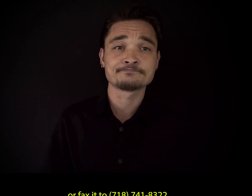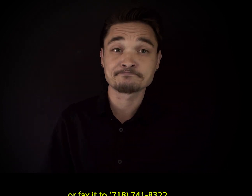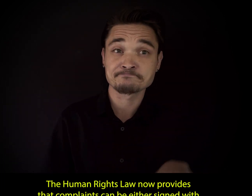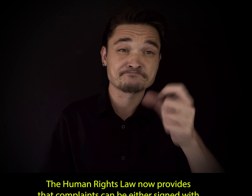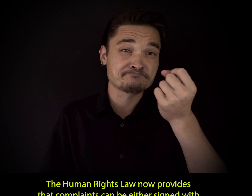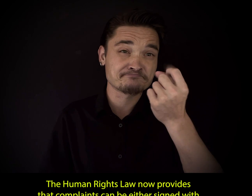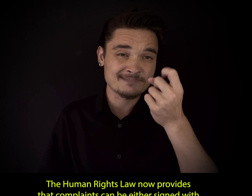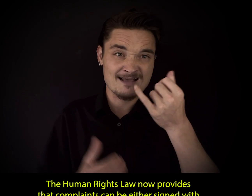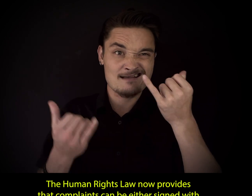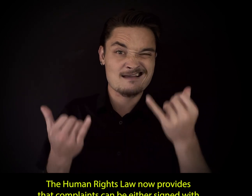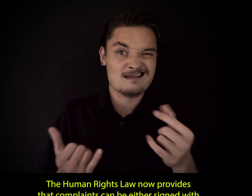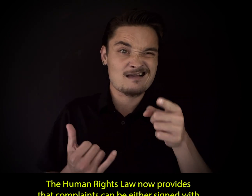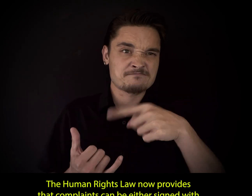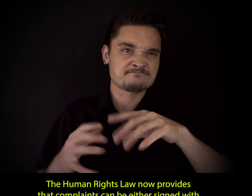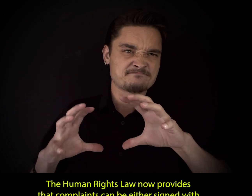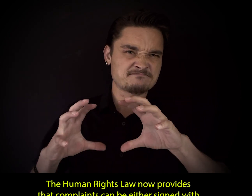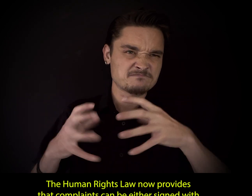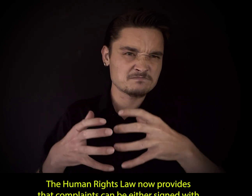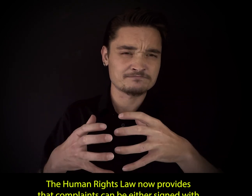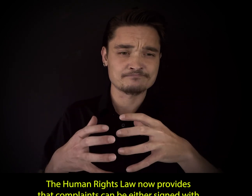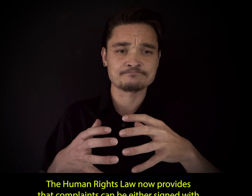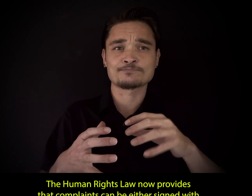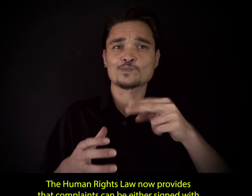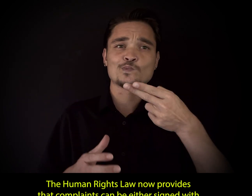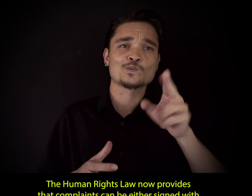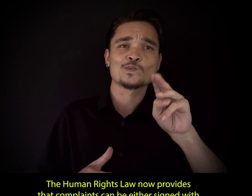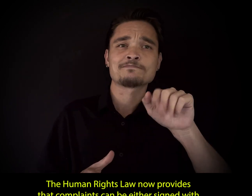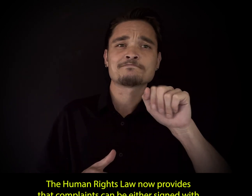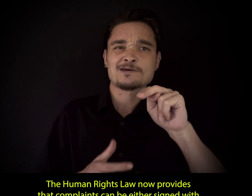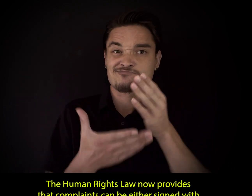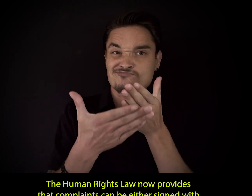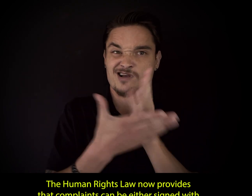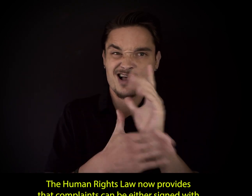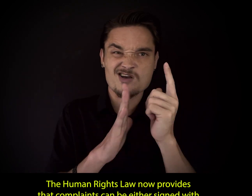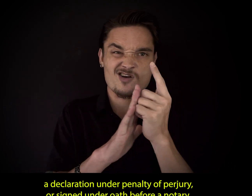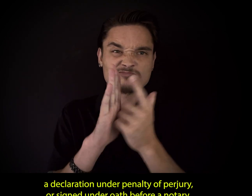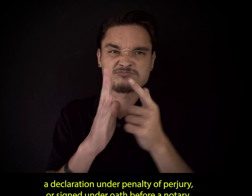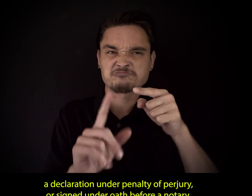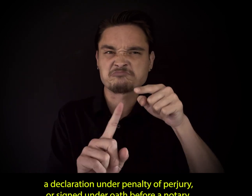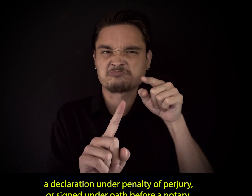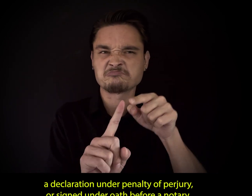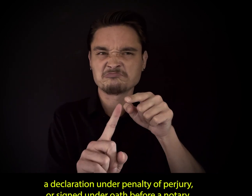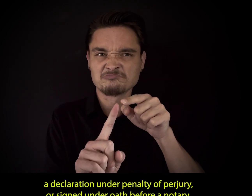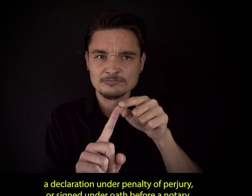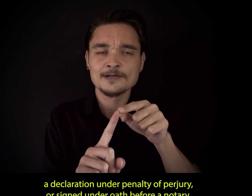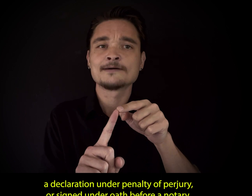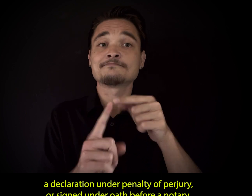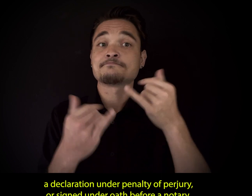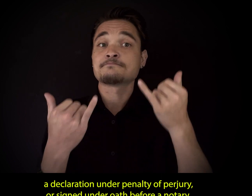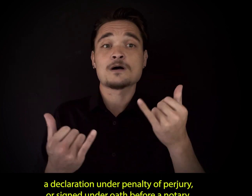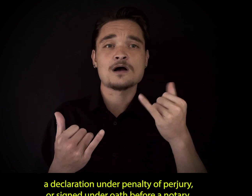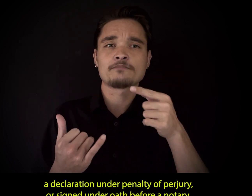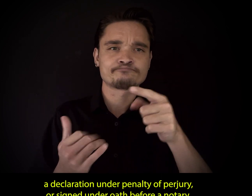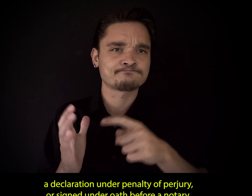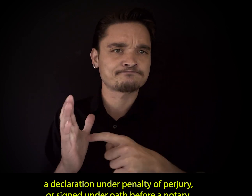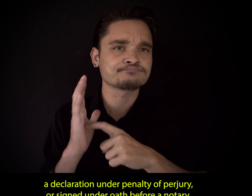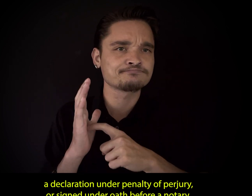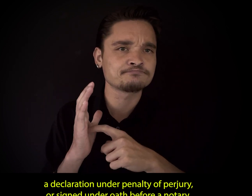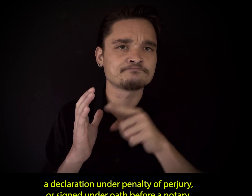The human rights law now provides that complaints can be either signed with a declaration under penalty of perjury or signed